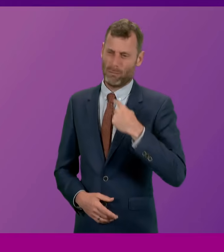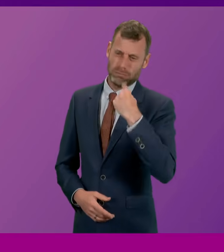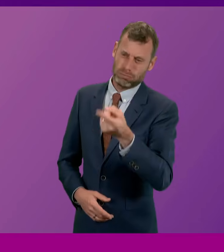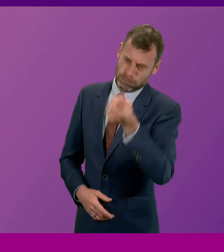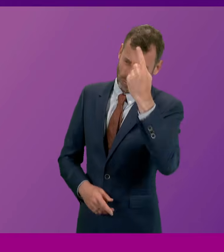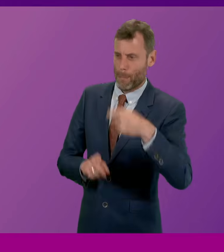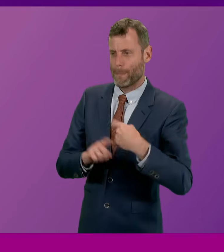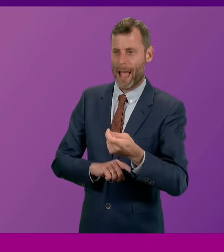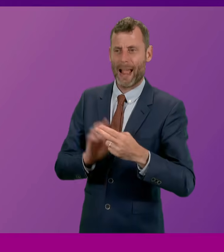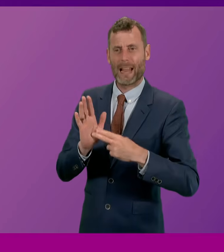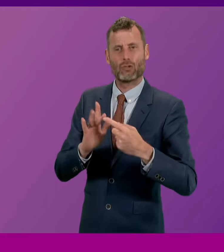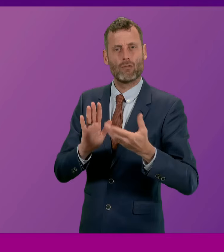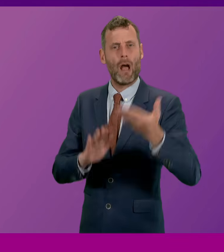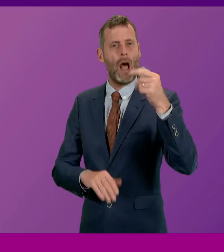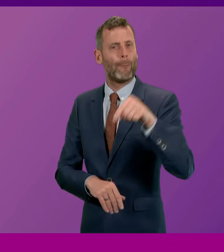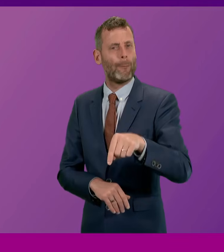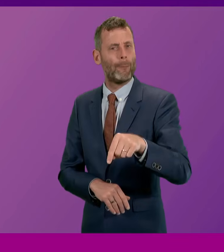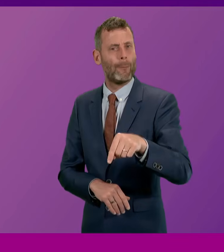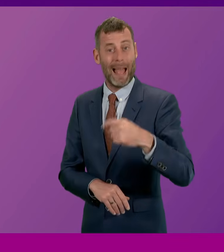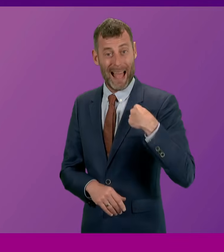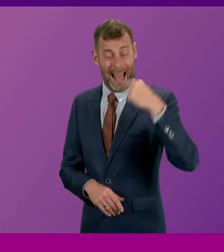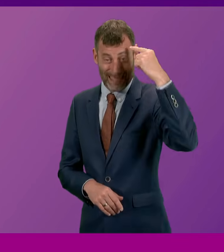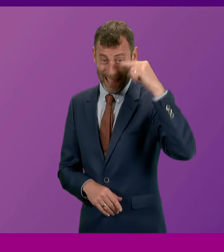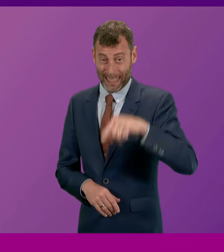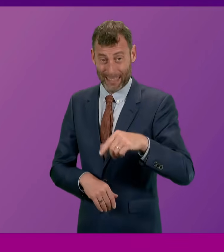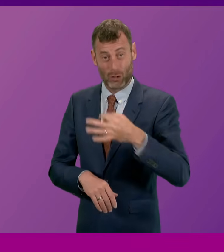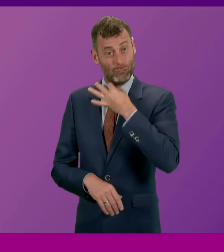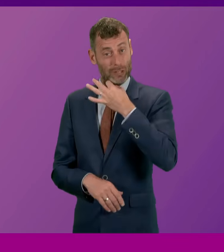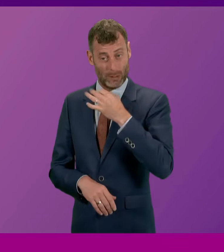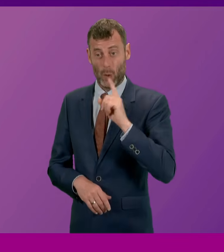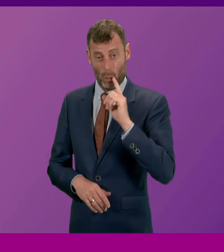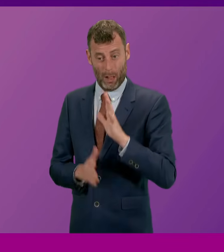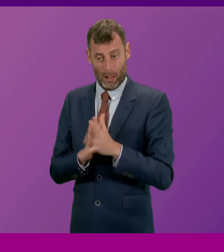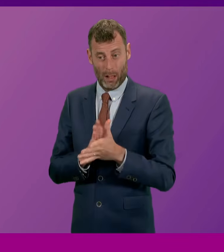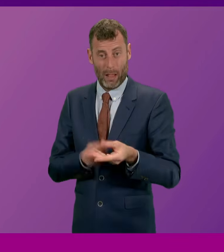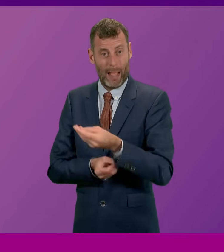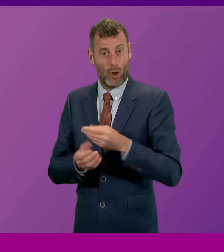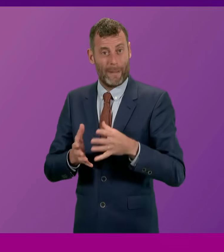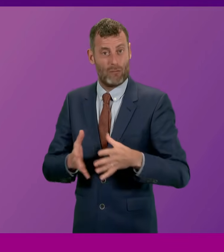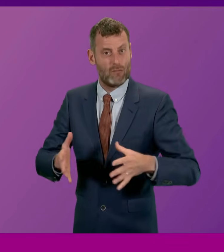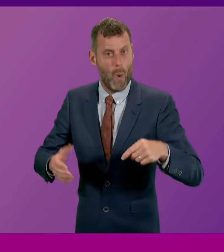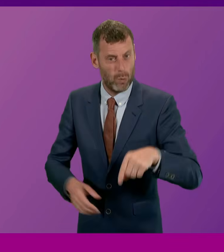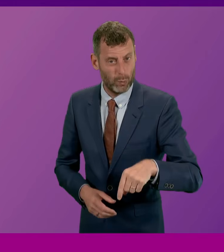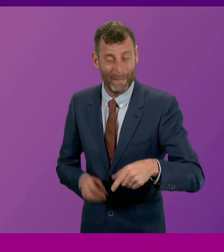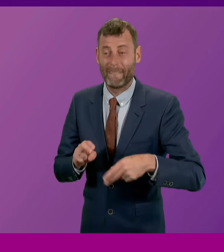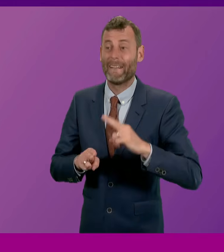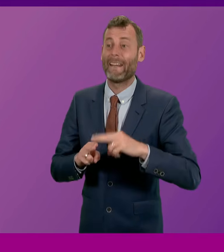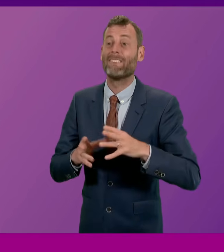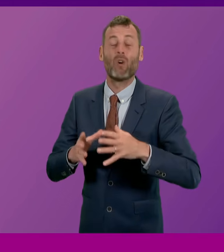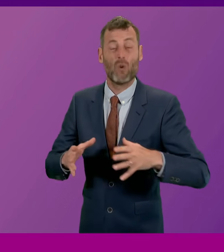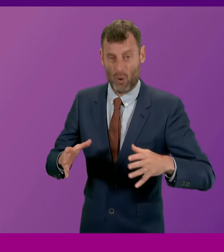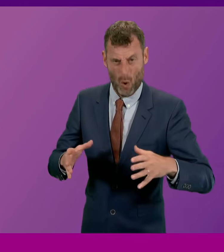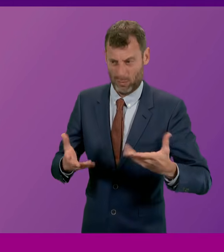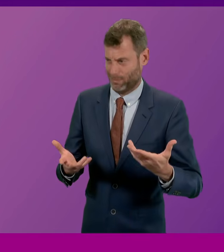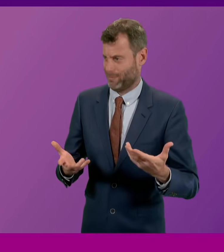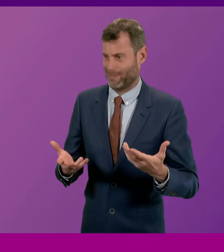insurance contribution increases will stifle growth and they will inhibit our ability to grow the